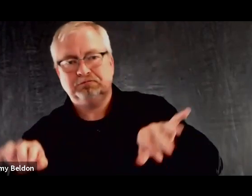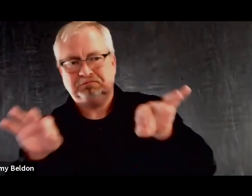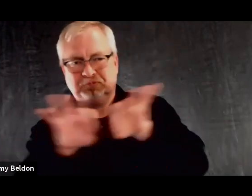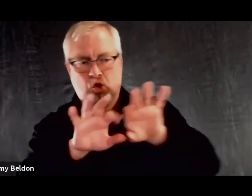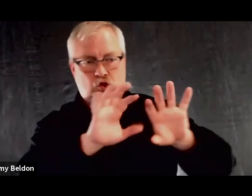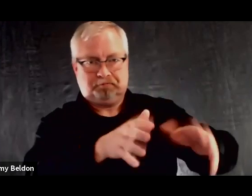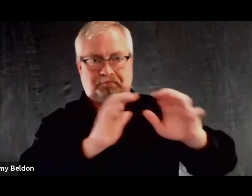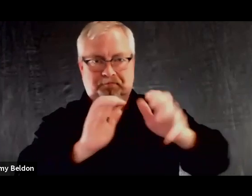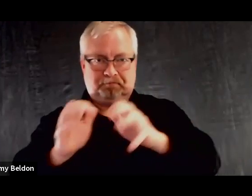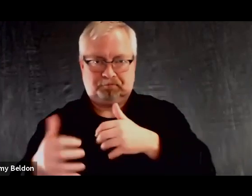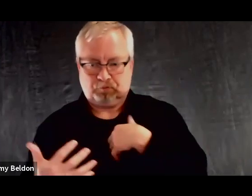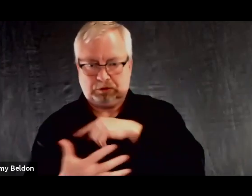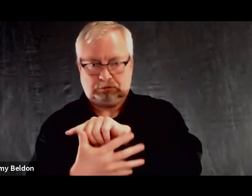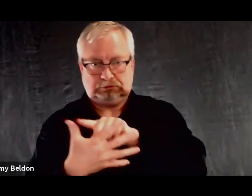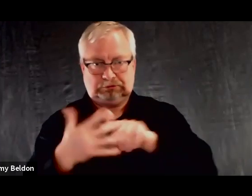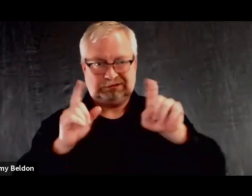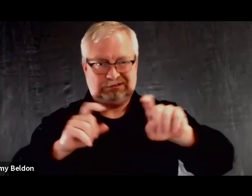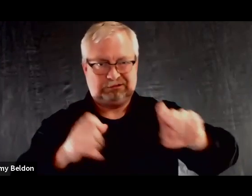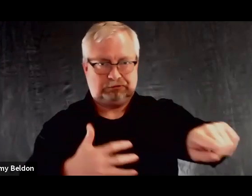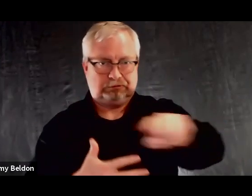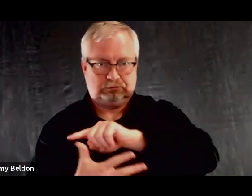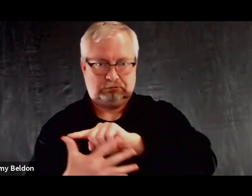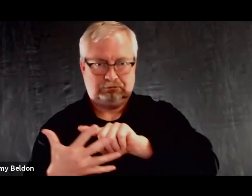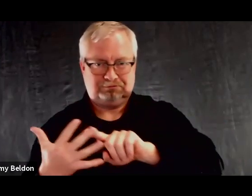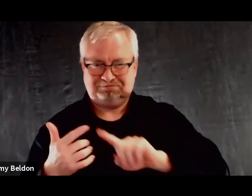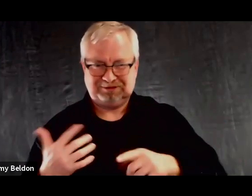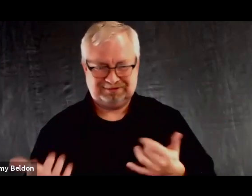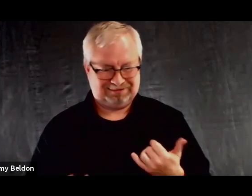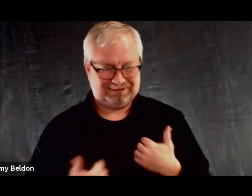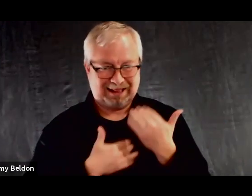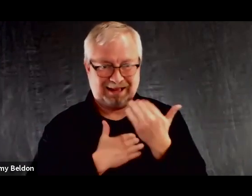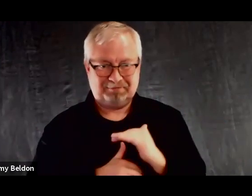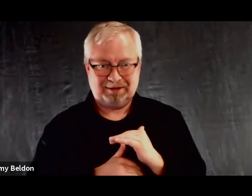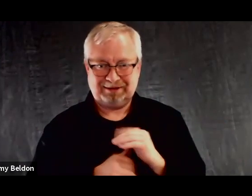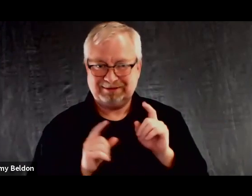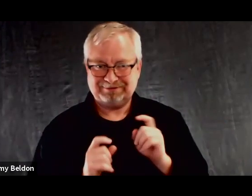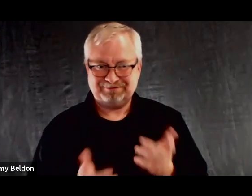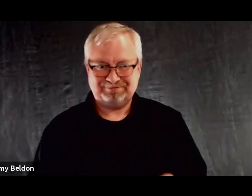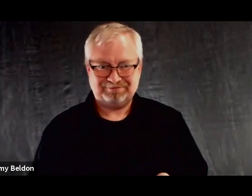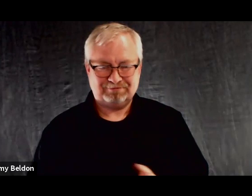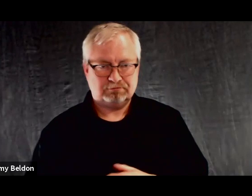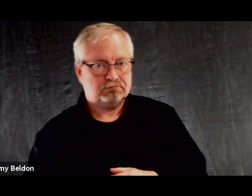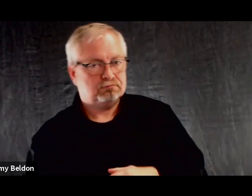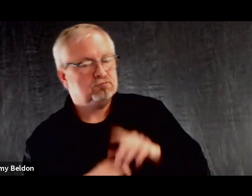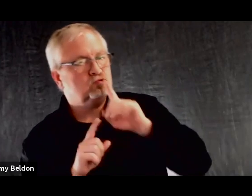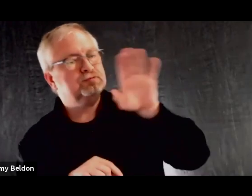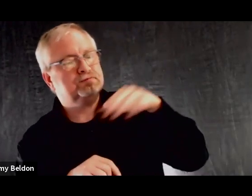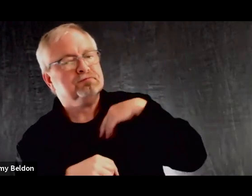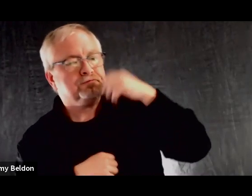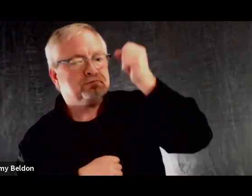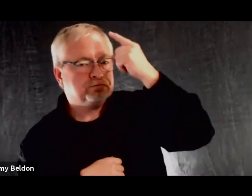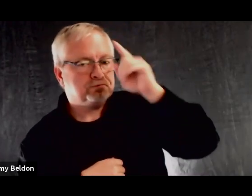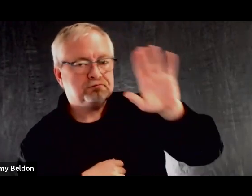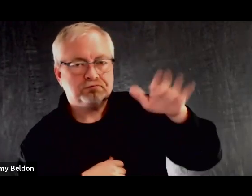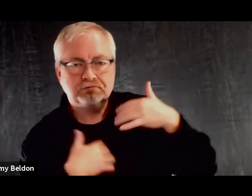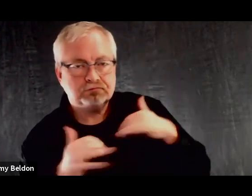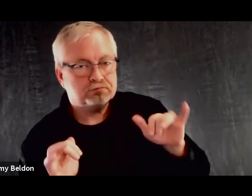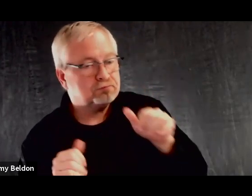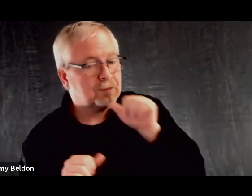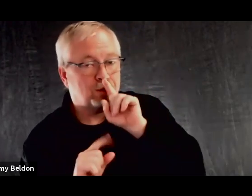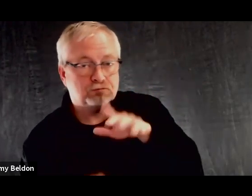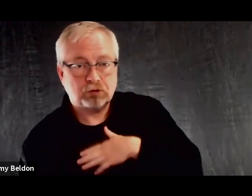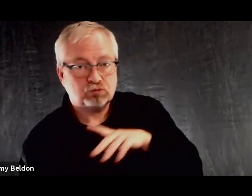resource. Okay, I'm still not hearing an answer. I totally get you, Chris. Those priority lists, they're going to get